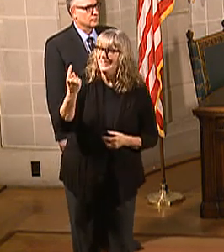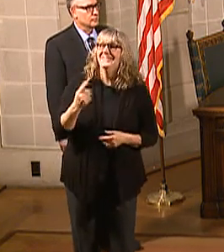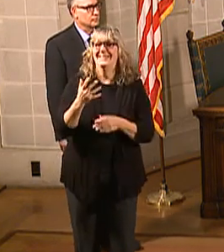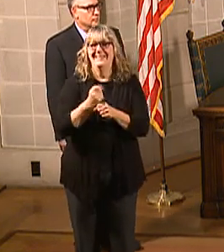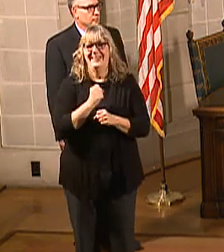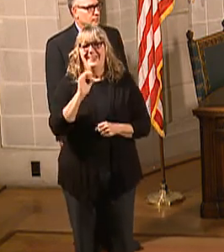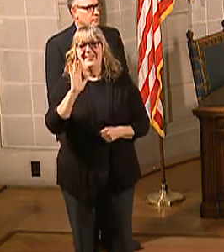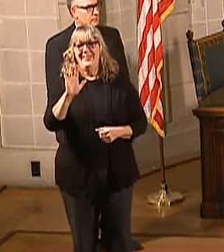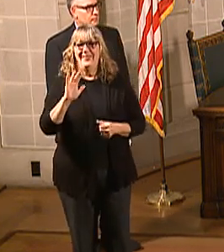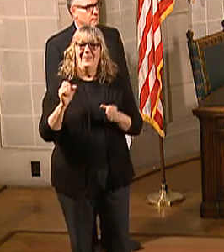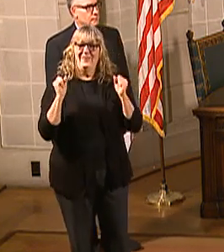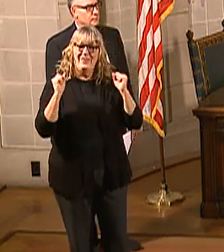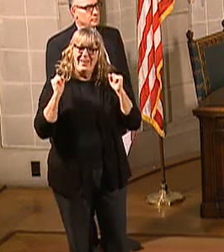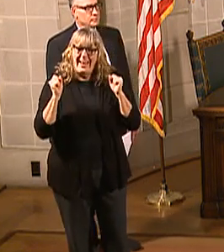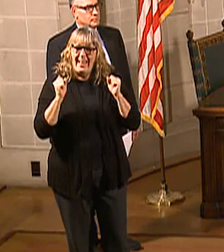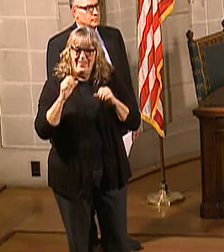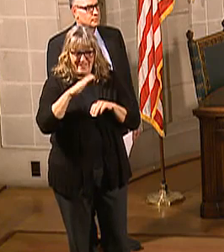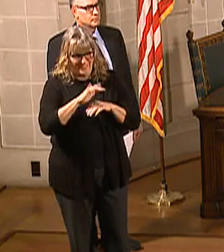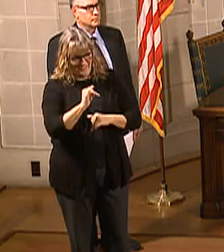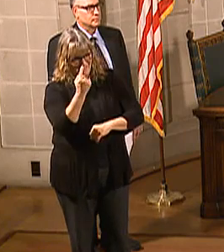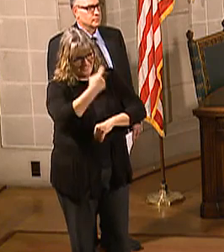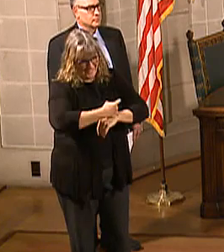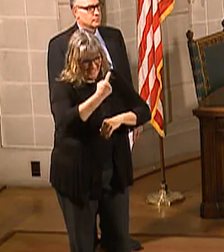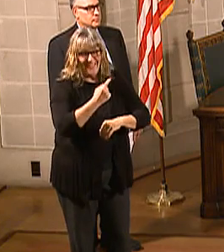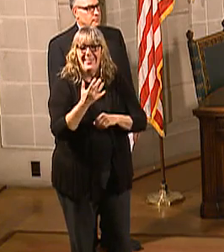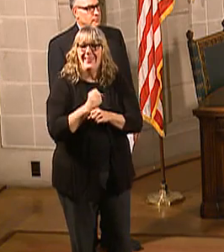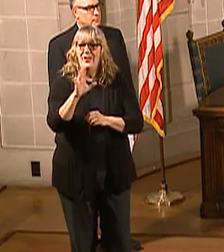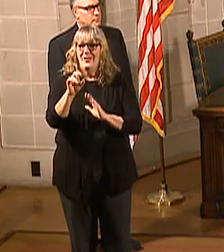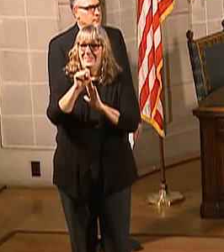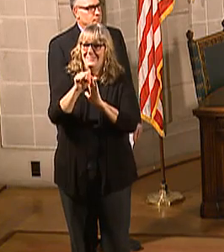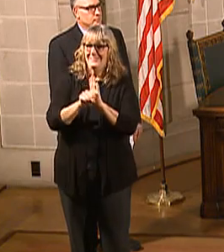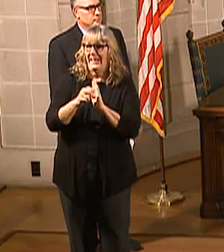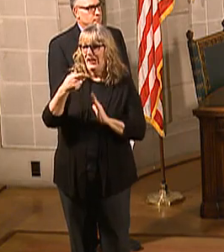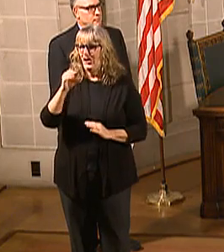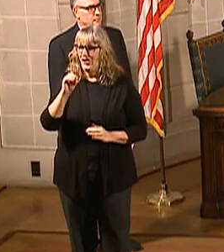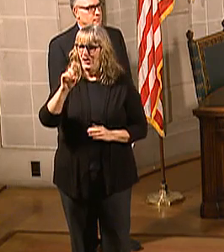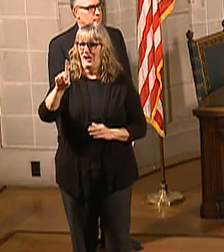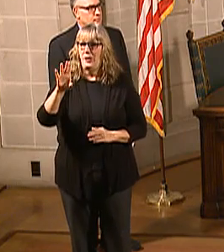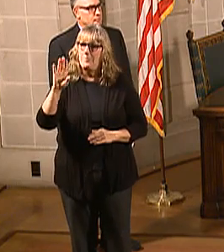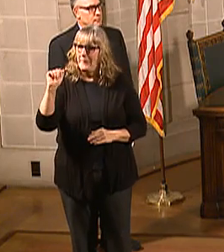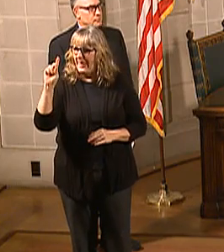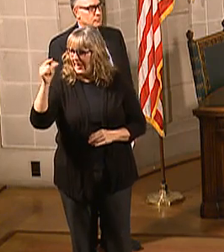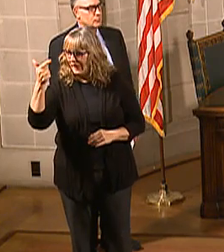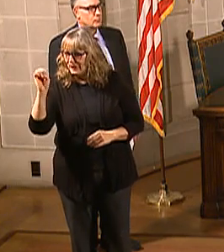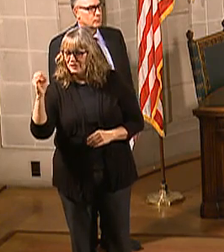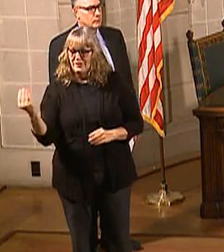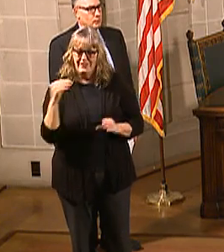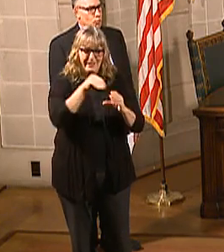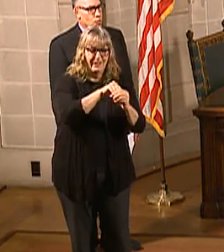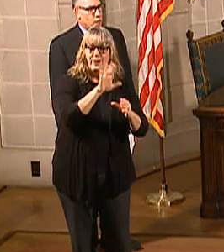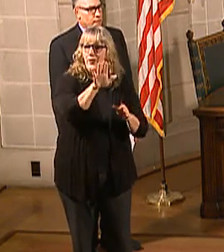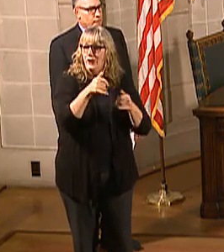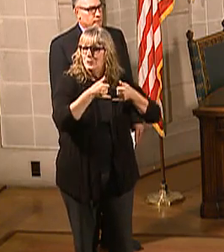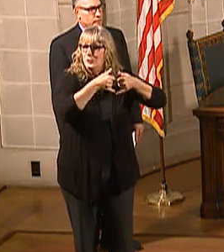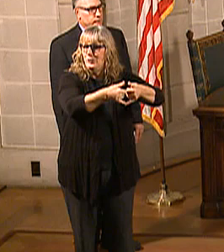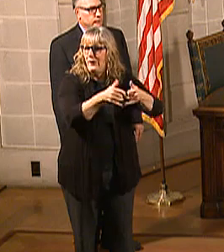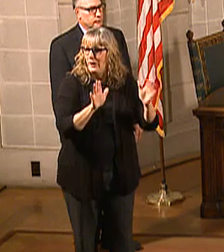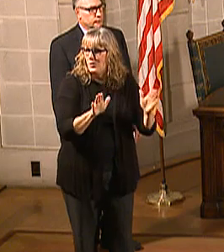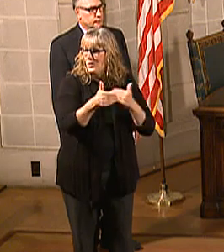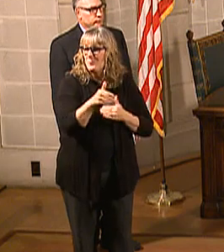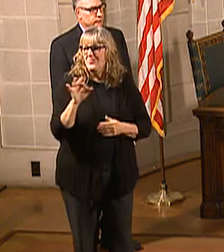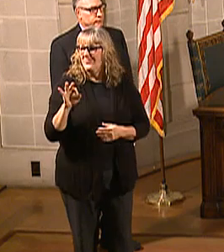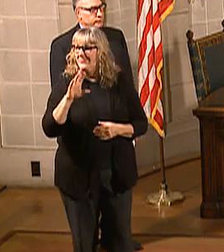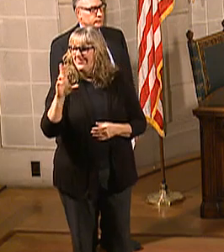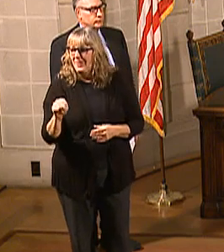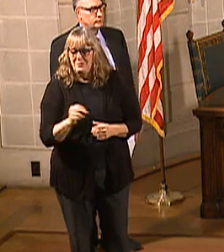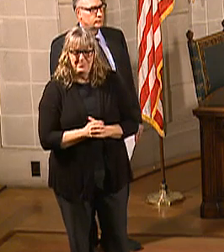get your workout in on March 1st, you're going to get your statehood badge. It's a virtual badge that goes into your trophy room. And it's just a lot of fun to track. The